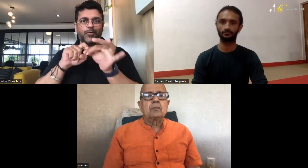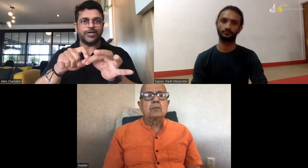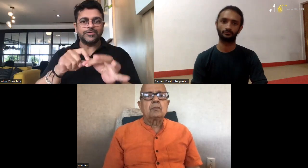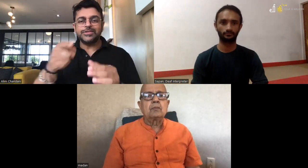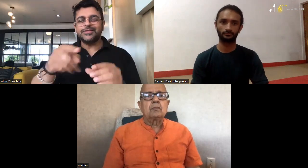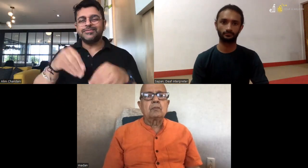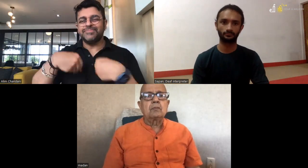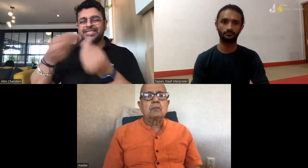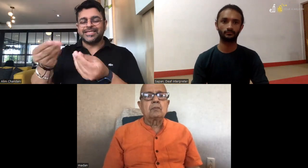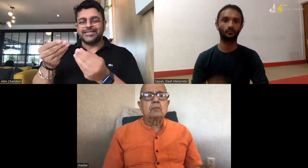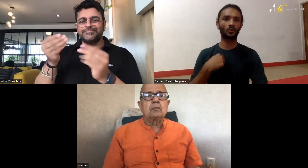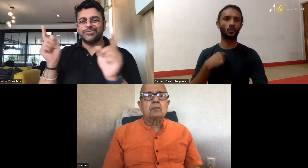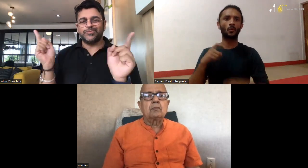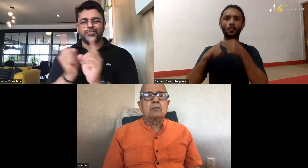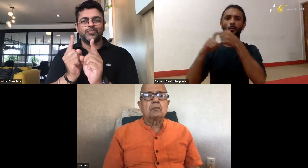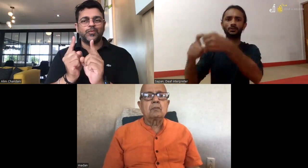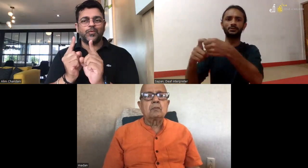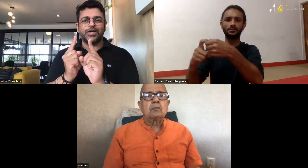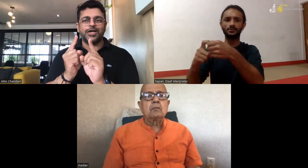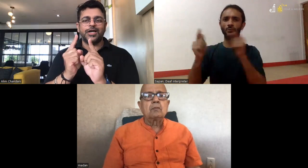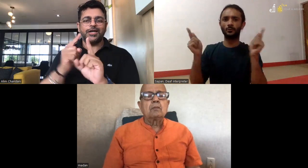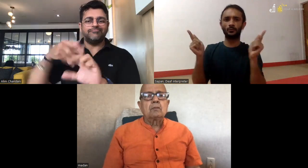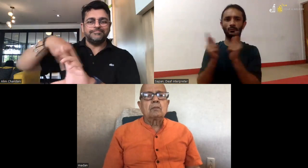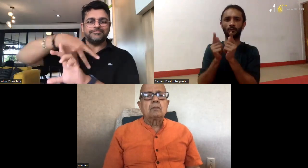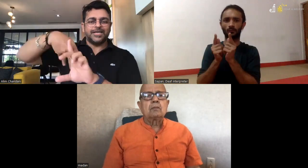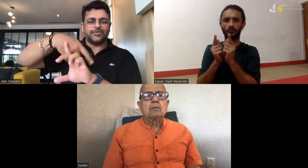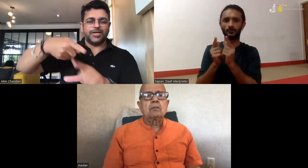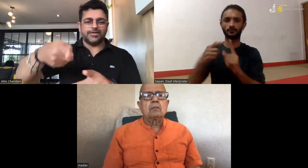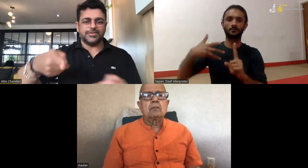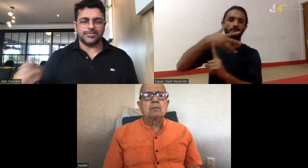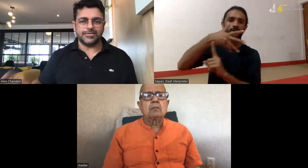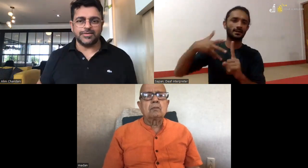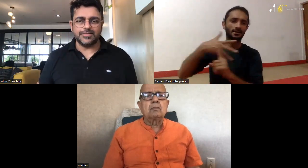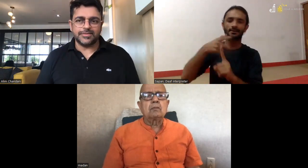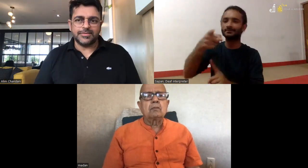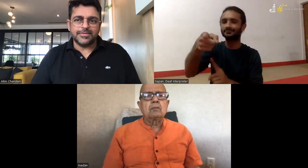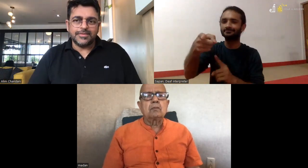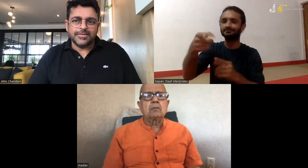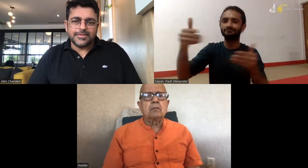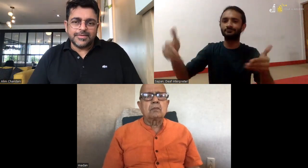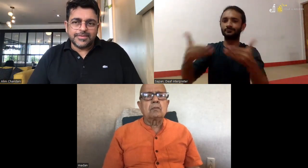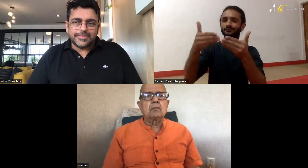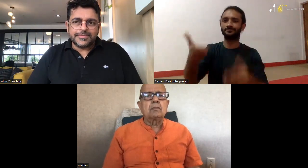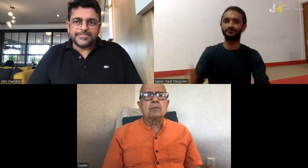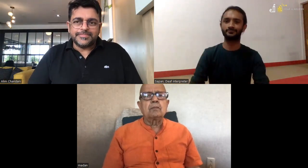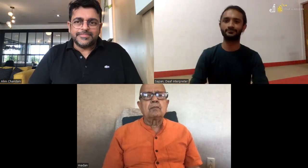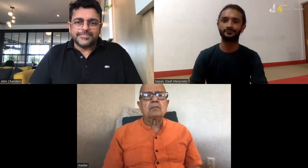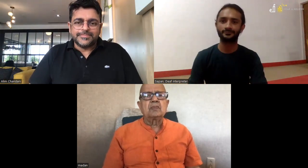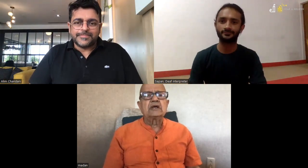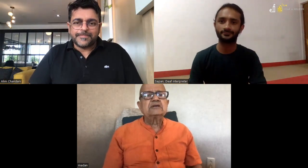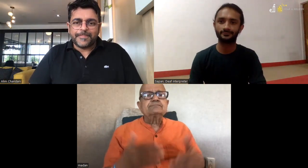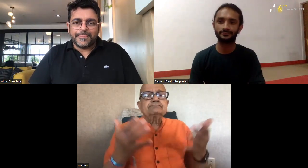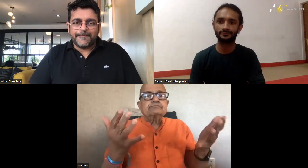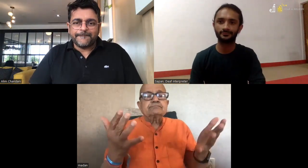Firstly, my question to you, if you can give a short background about yourself, your brief, please.